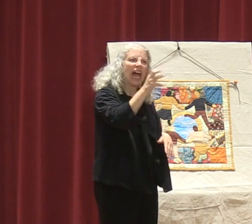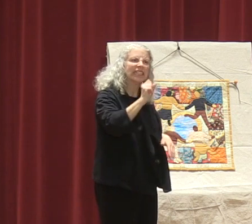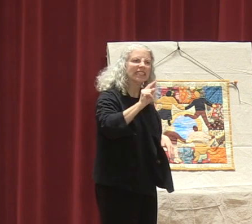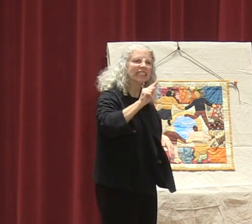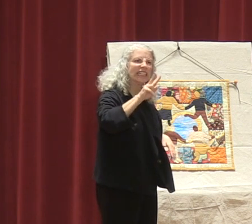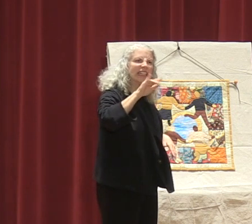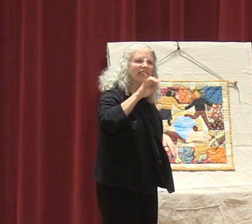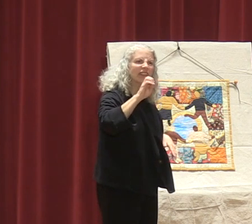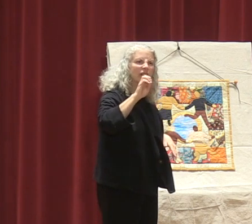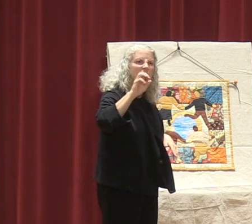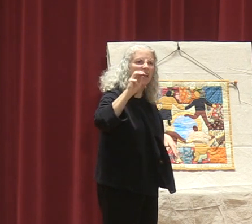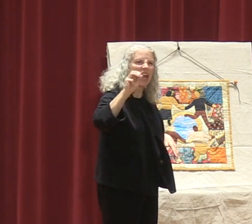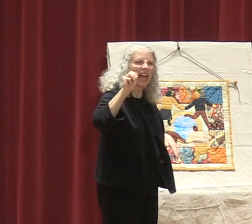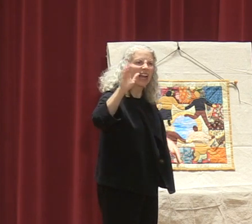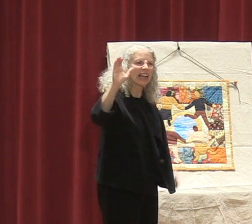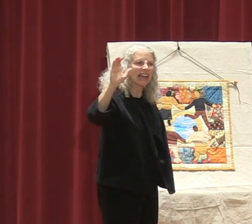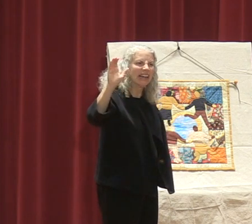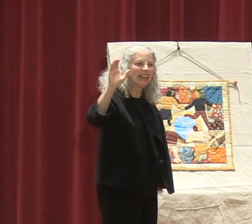"Stevie